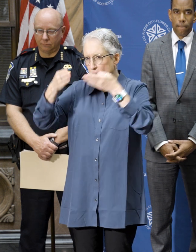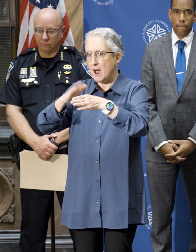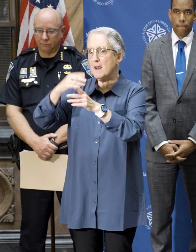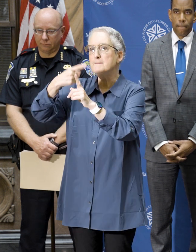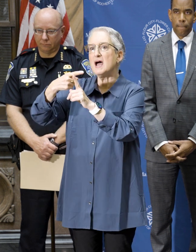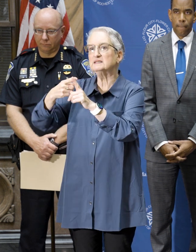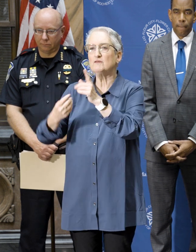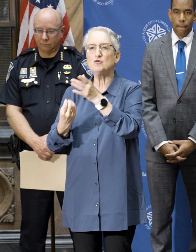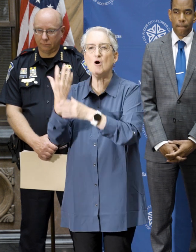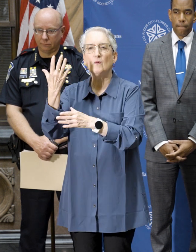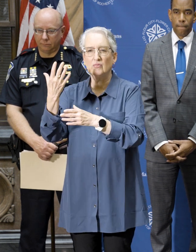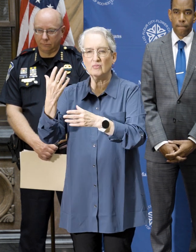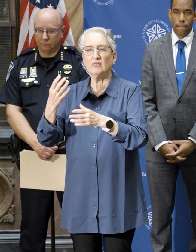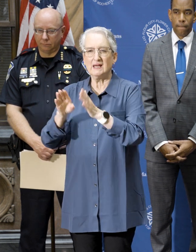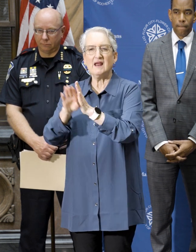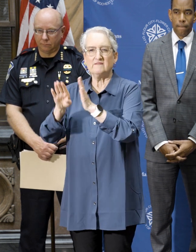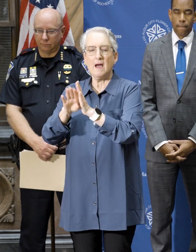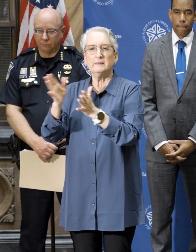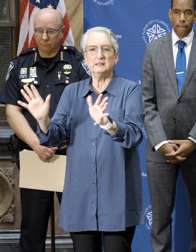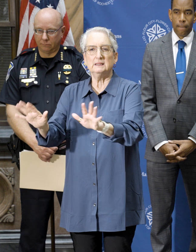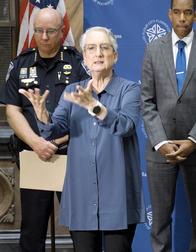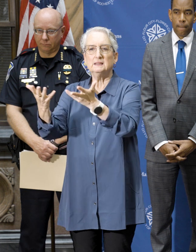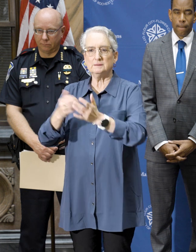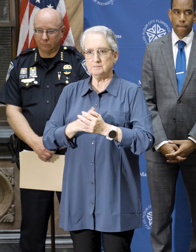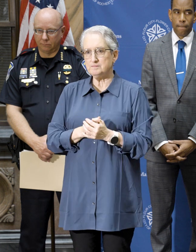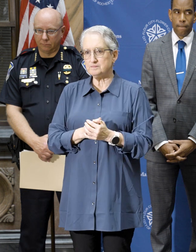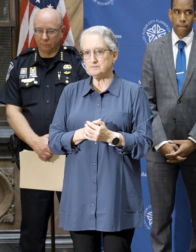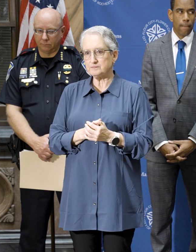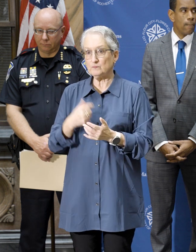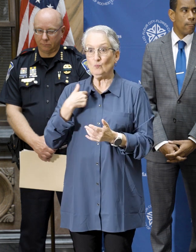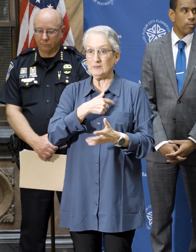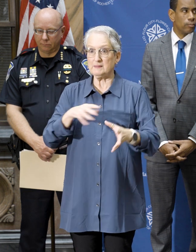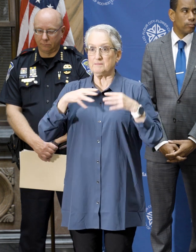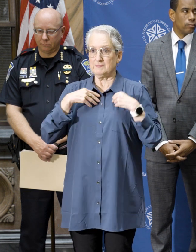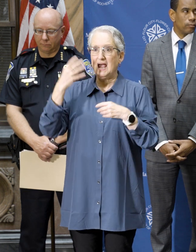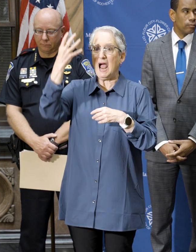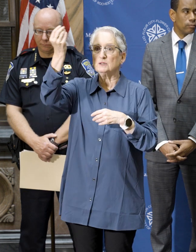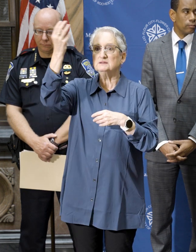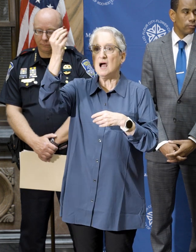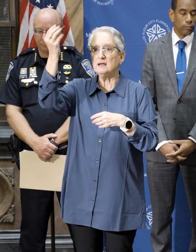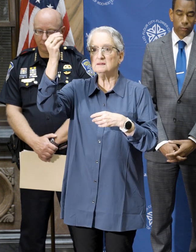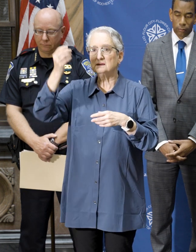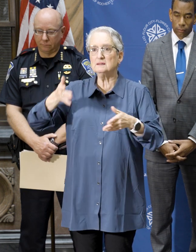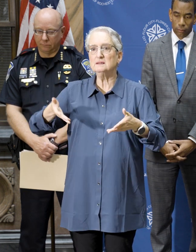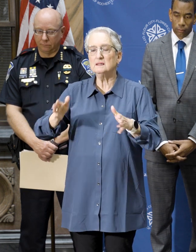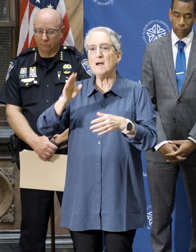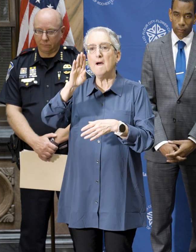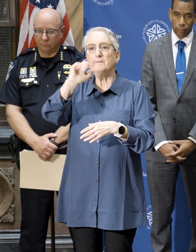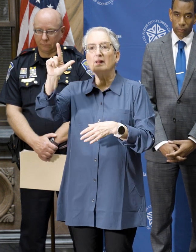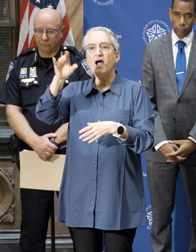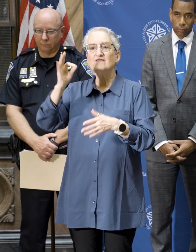the child. We adopted an outdoor Bill of Rights to make sure children have the opportunity to explore their